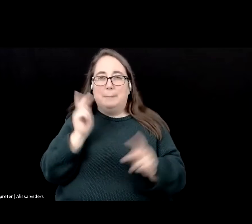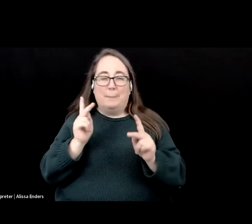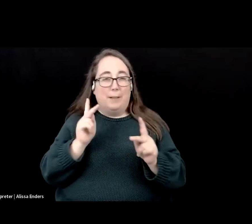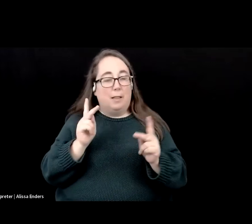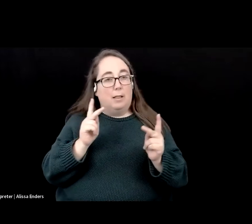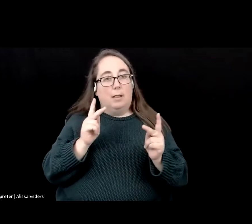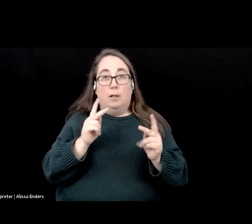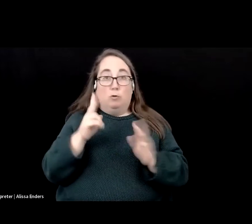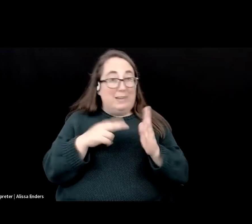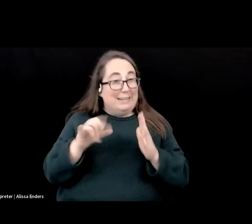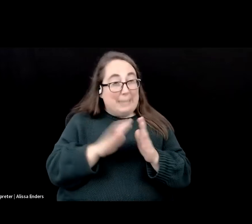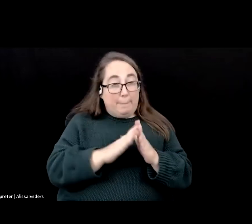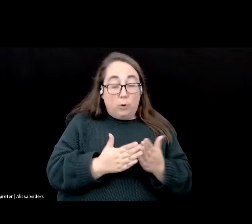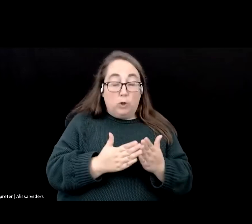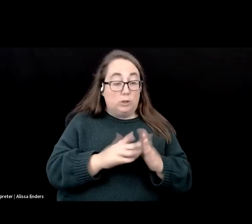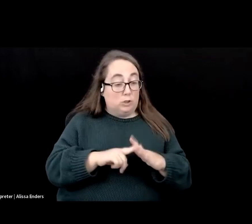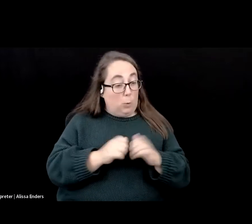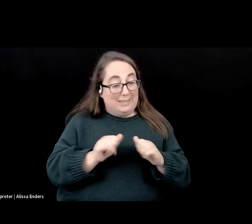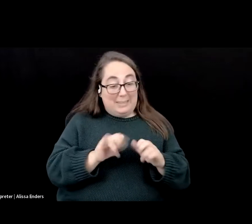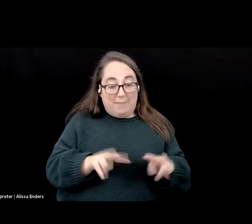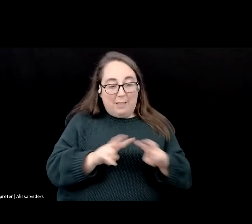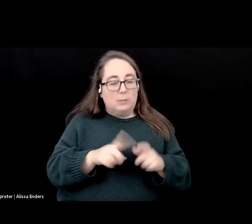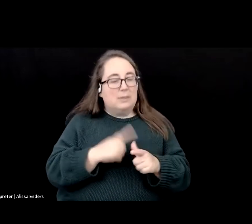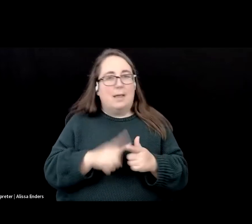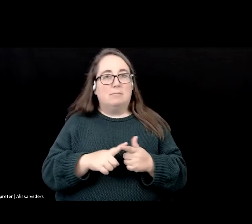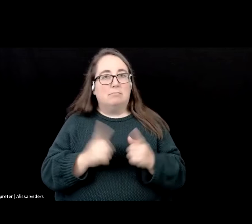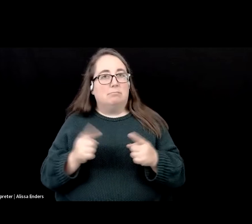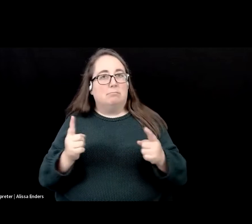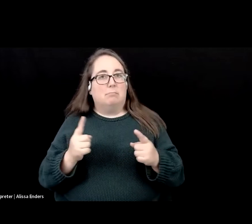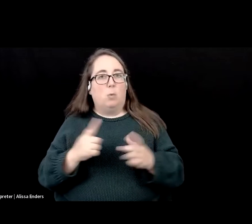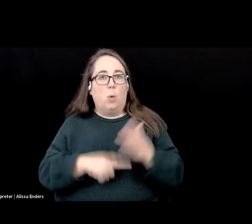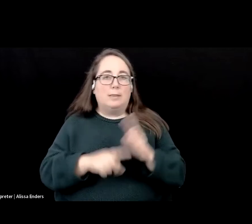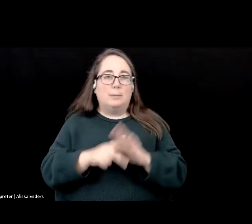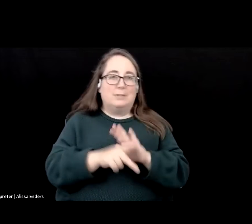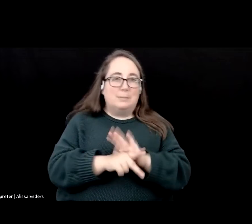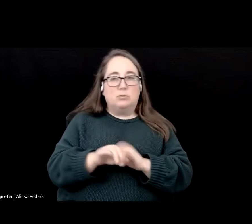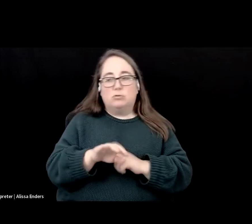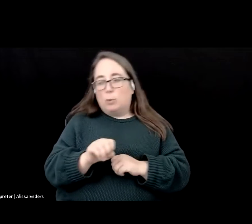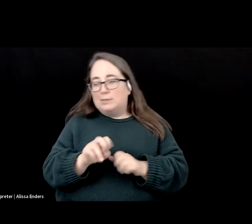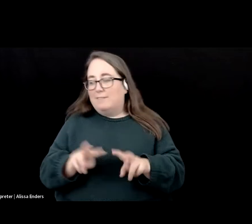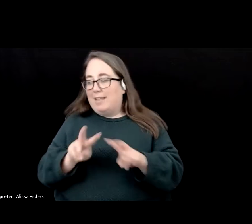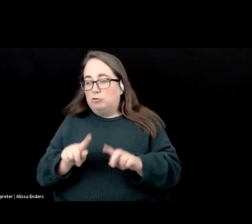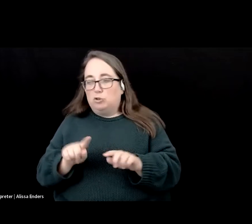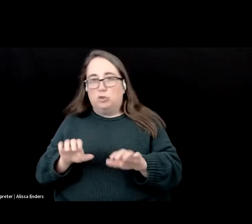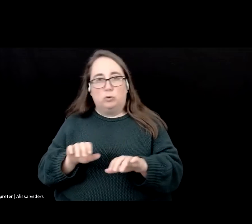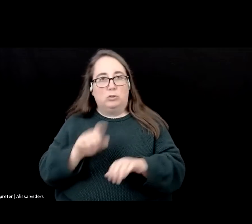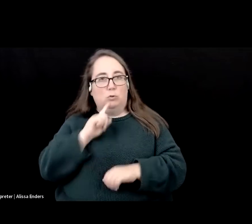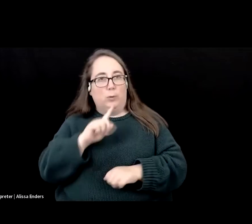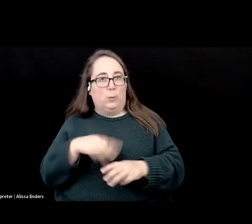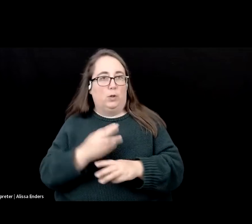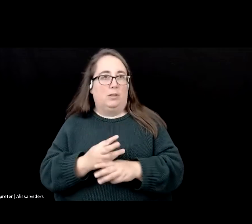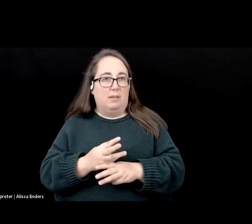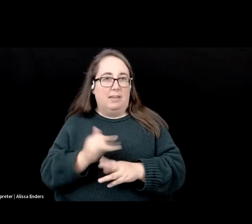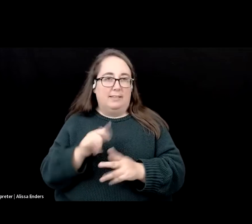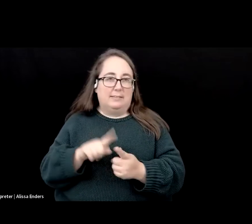from the same values and principles, and then disagree about what those sources, principles, and values mean we should do in the world in this